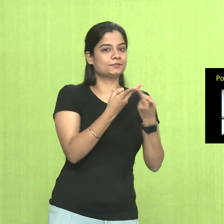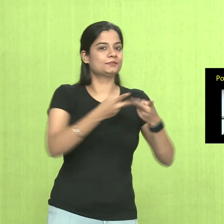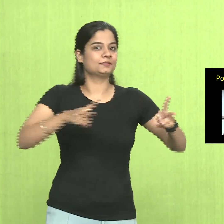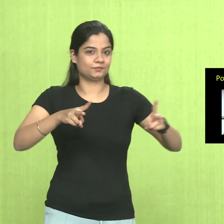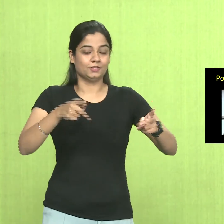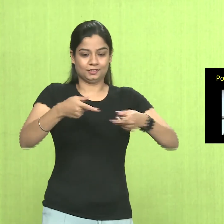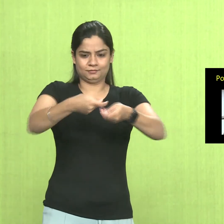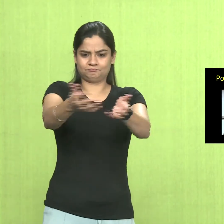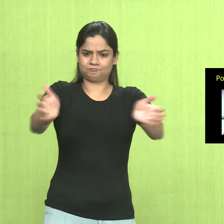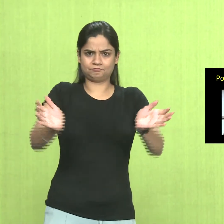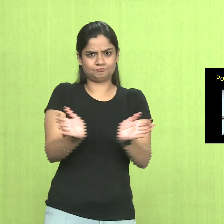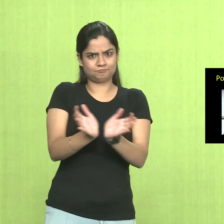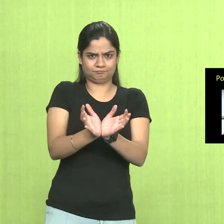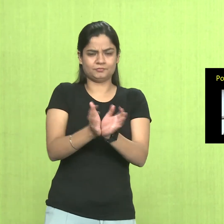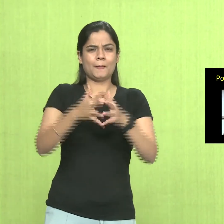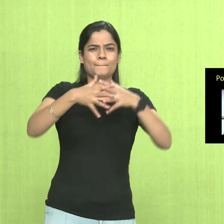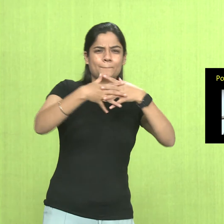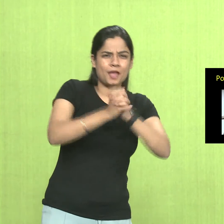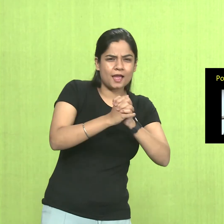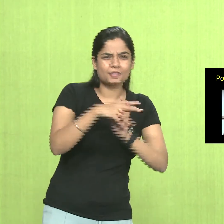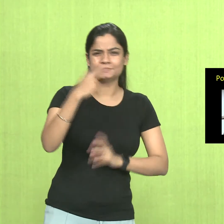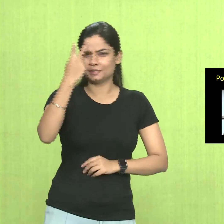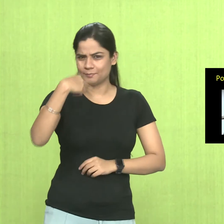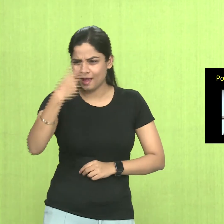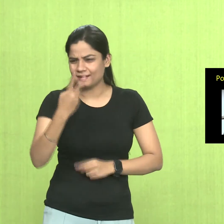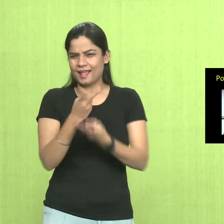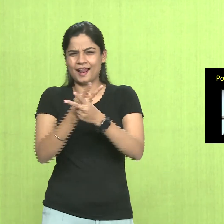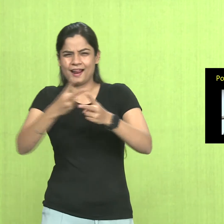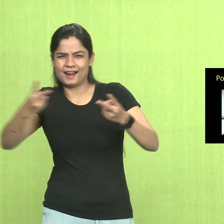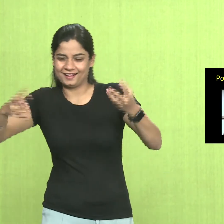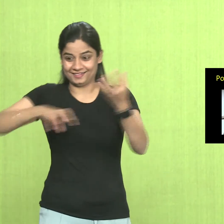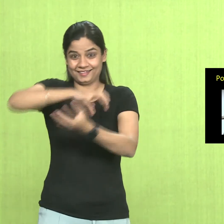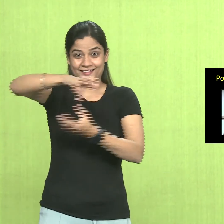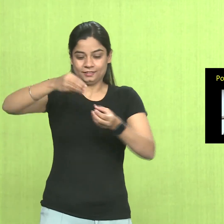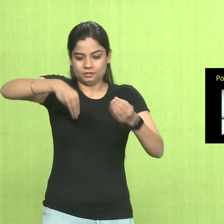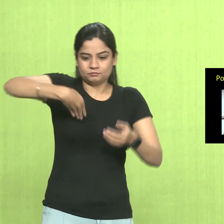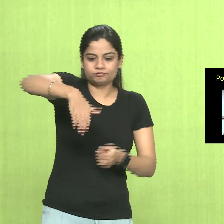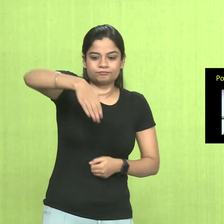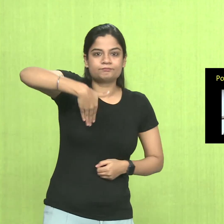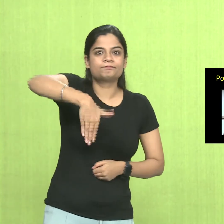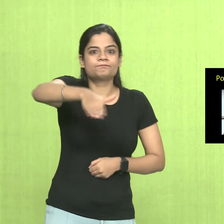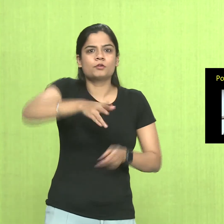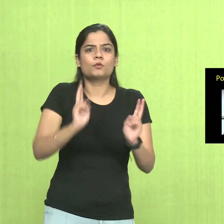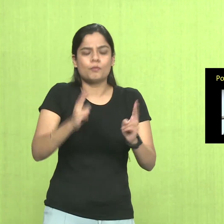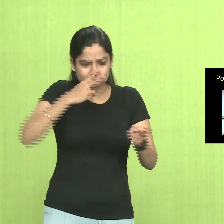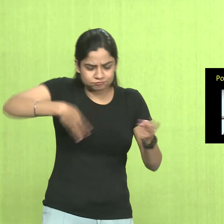Remember boiling? This is different from boiling. You can do it in a pan or anything like that. Food is cooked with medium amount of